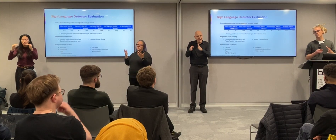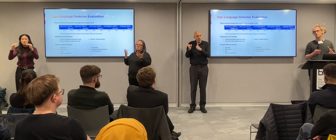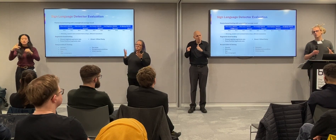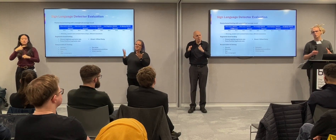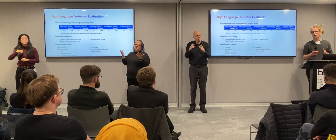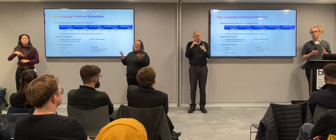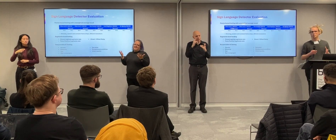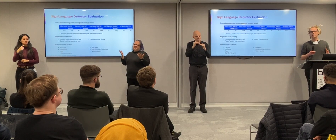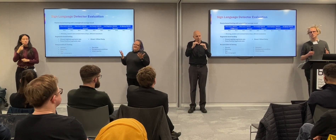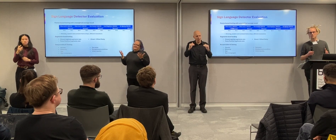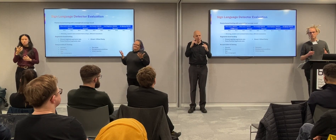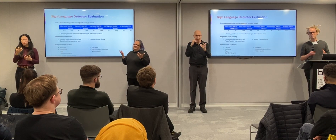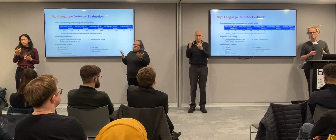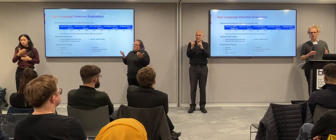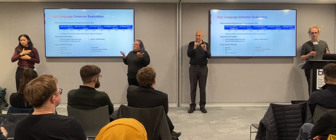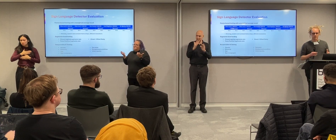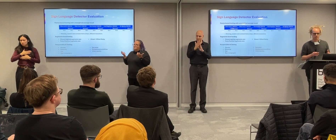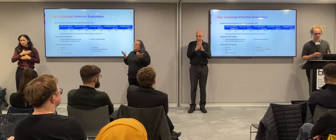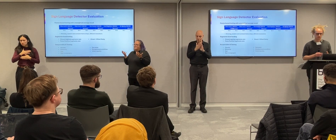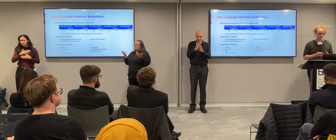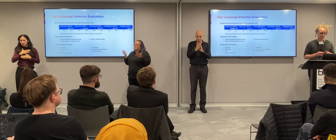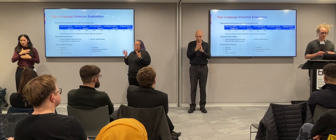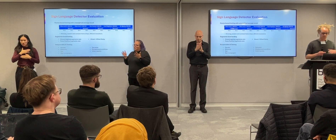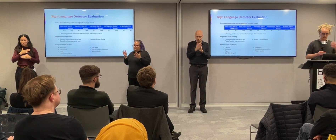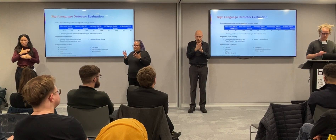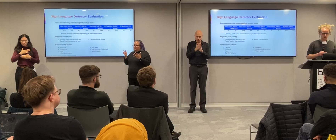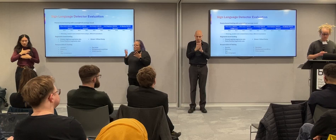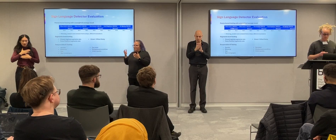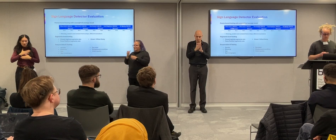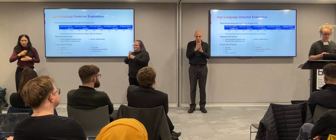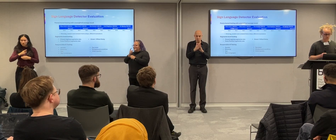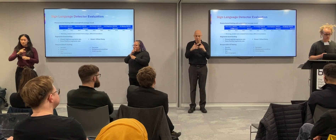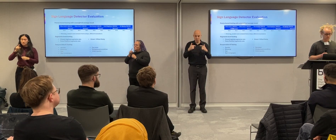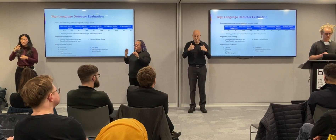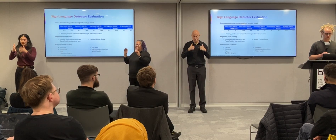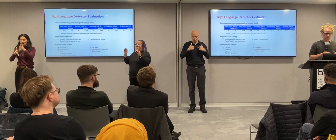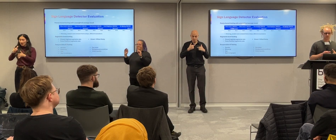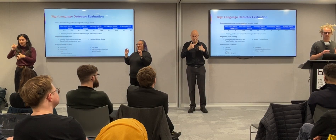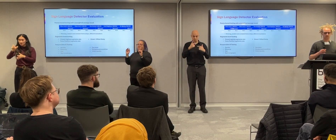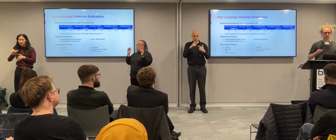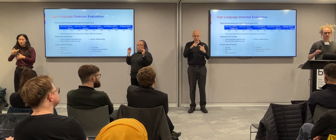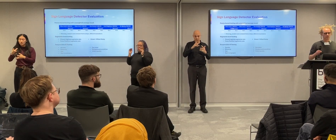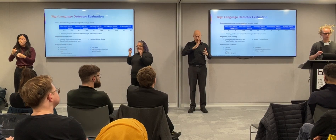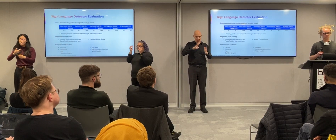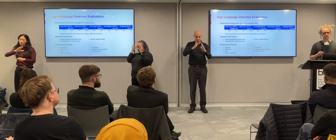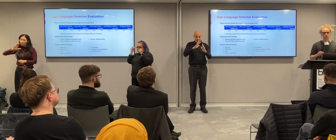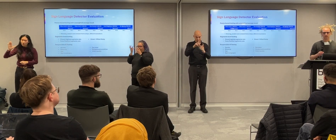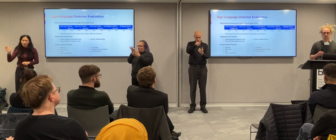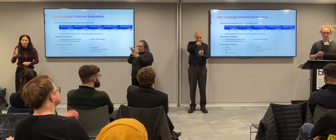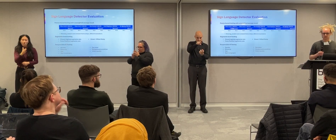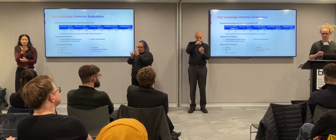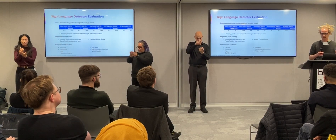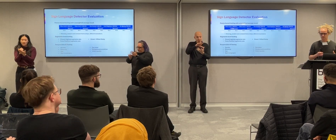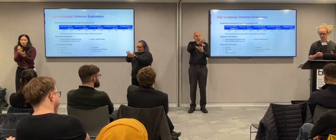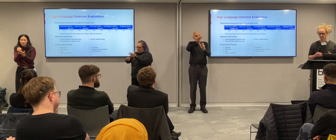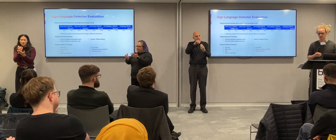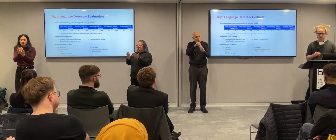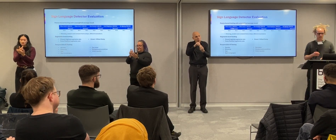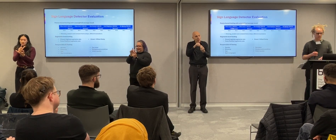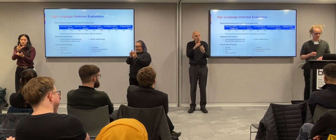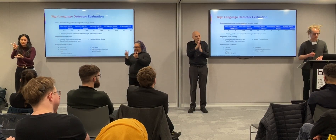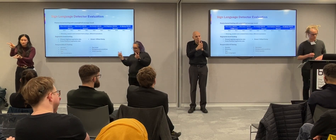of no information of the signer that's being transmitted gets lost, and so obviously kind of the sequence information is very